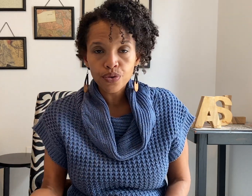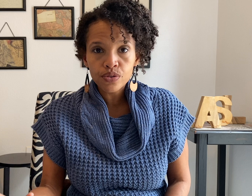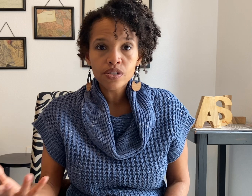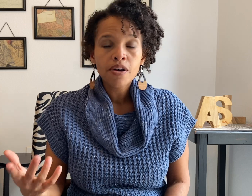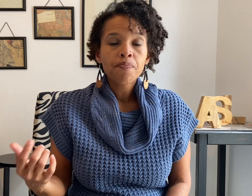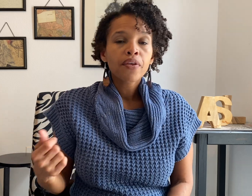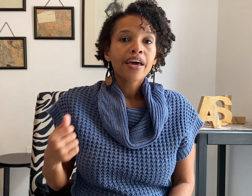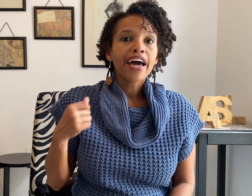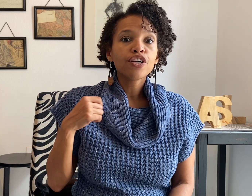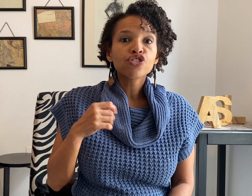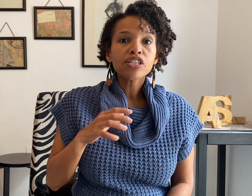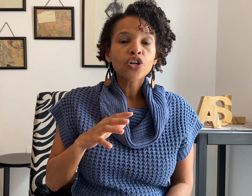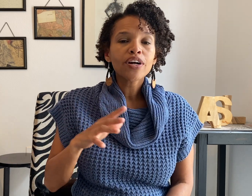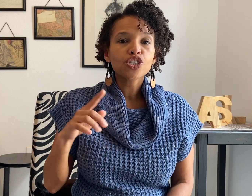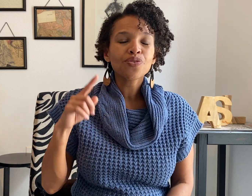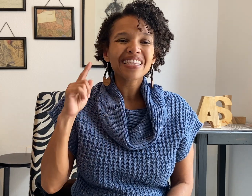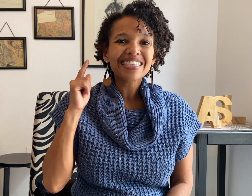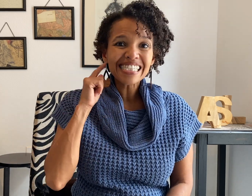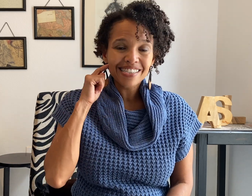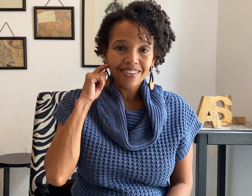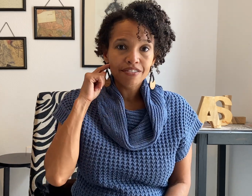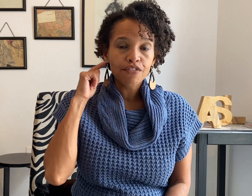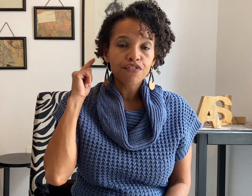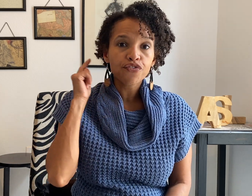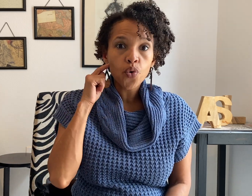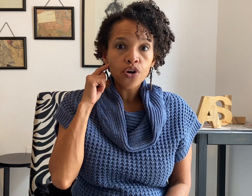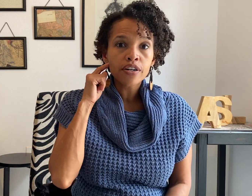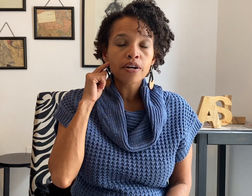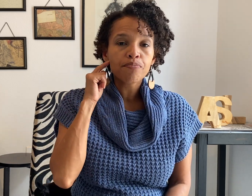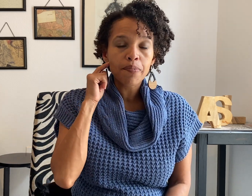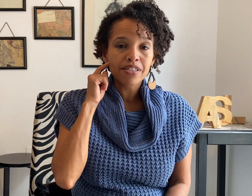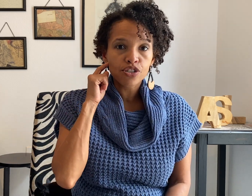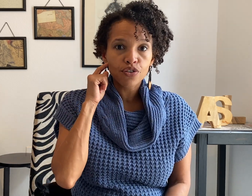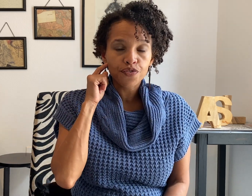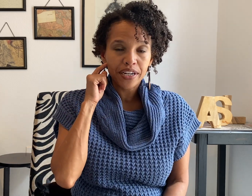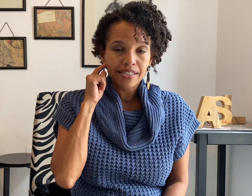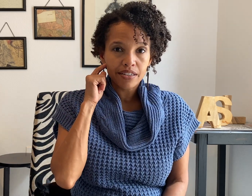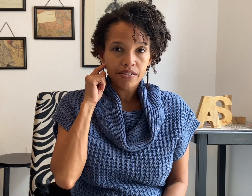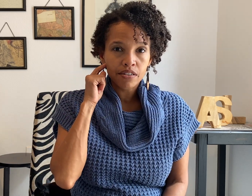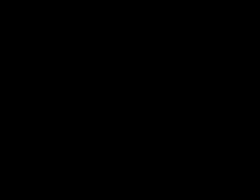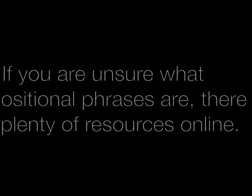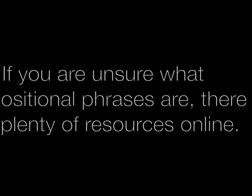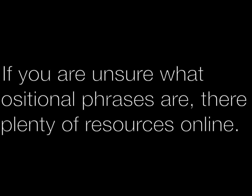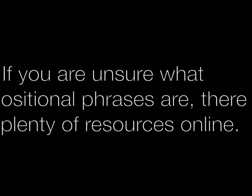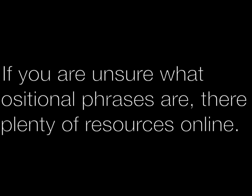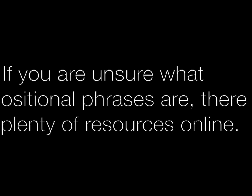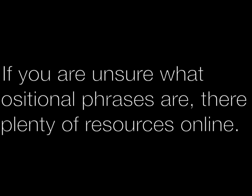news, and you're just going to listen for prepositional phrases.